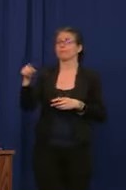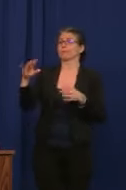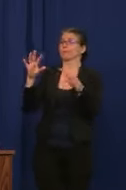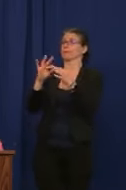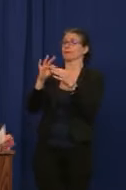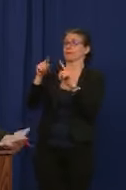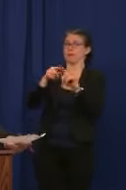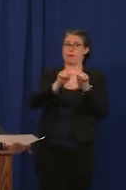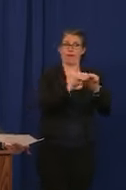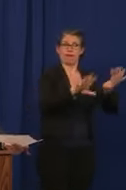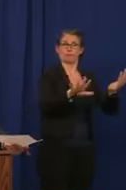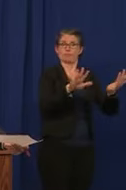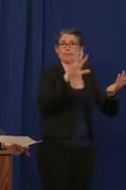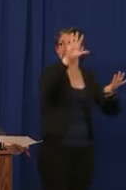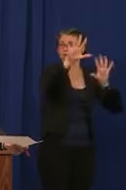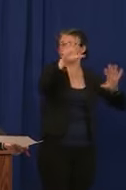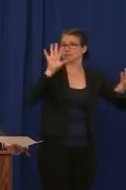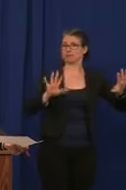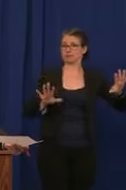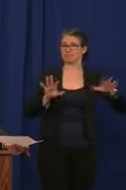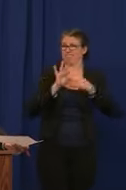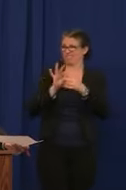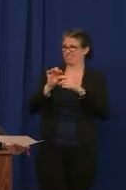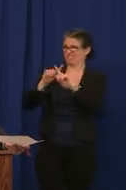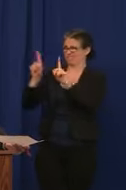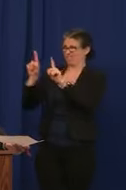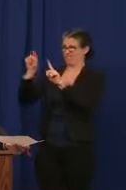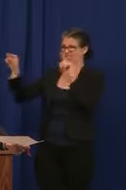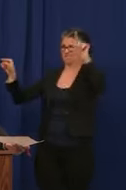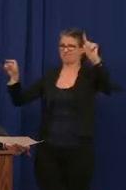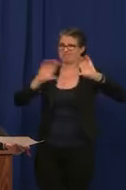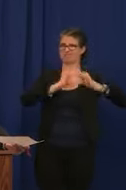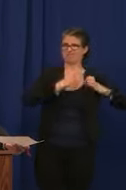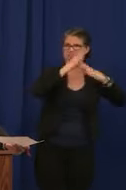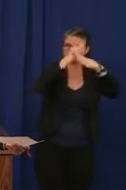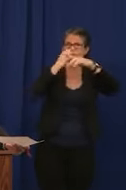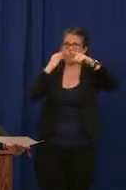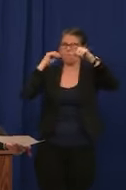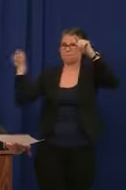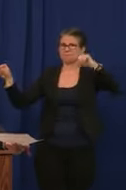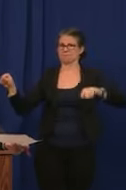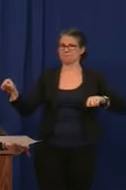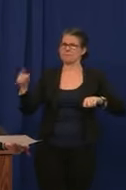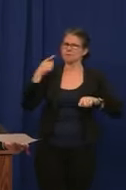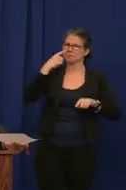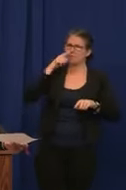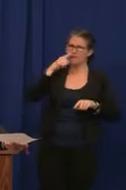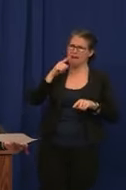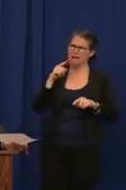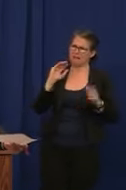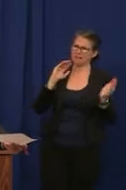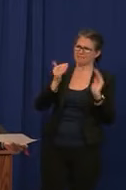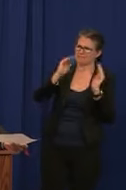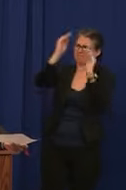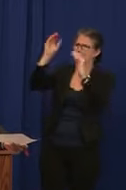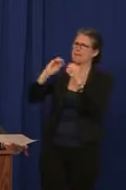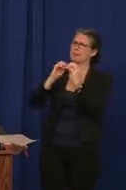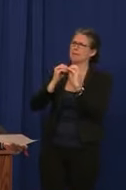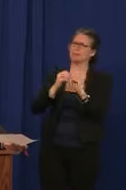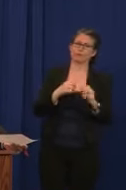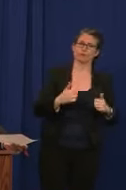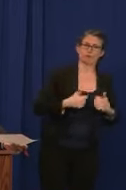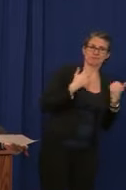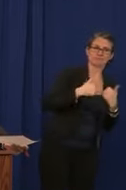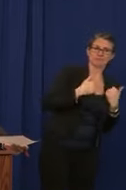breakdown of residents versus staff in terms of the positive tests. And then also I was wondering, when residents